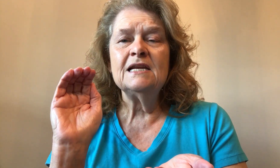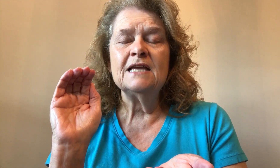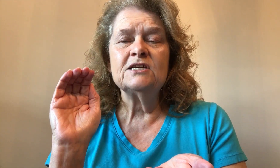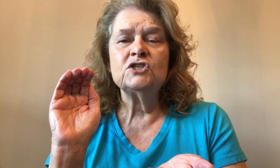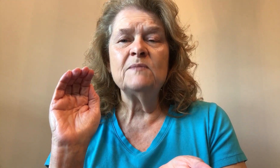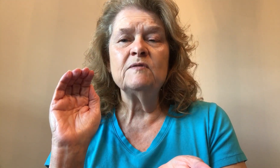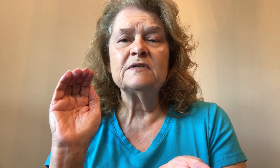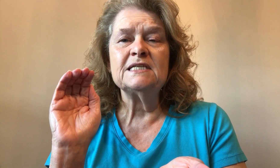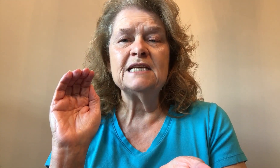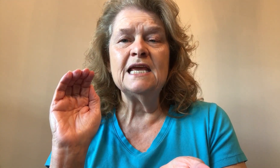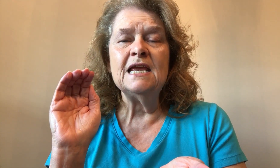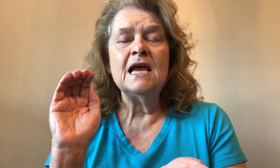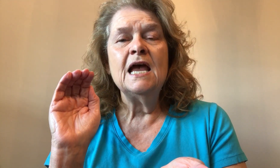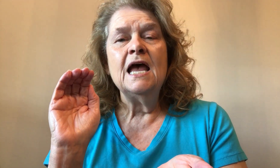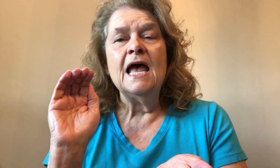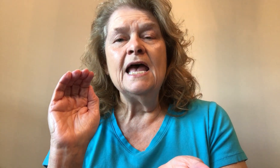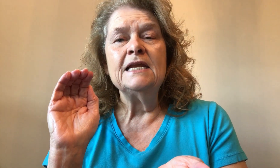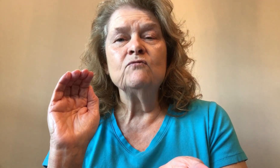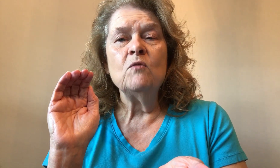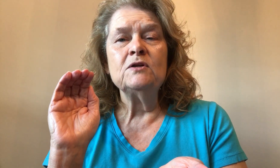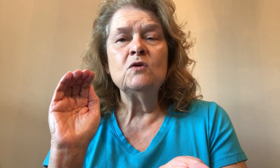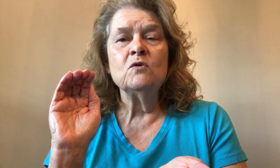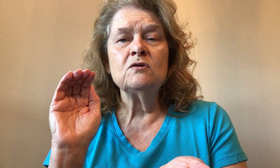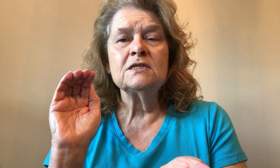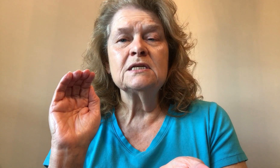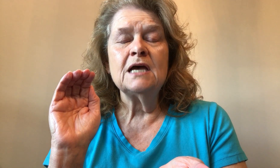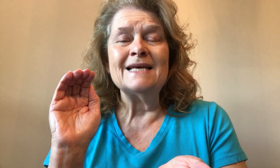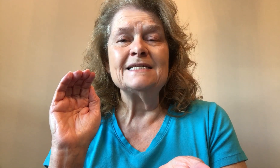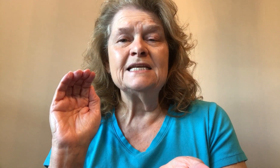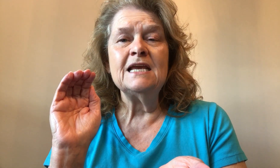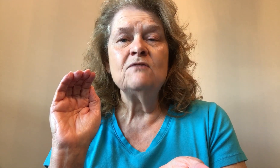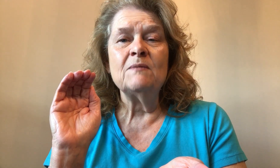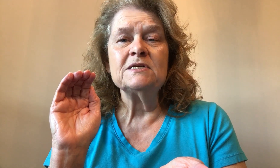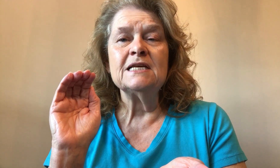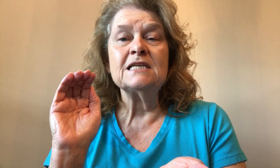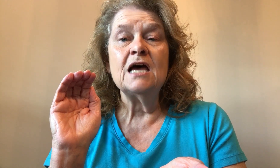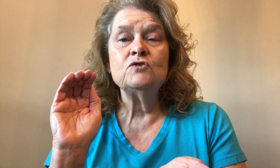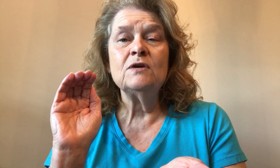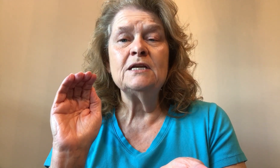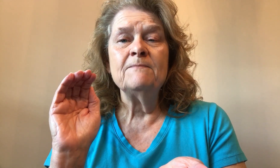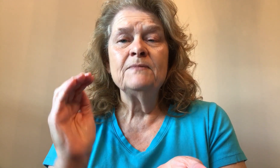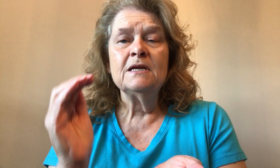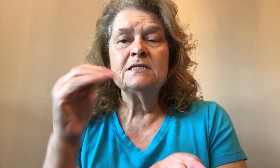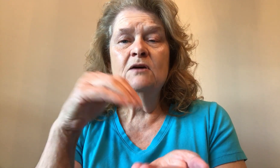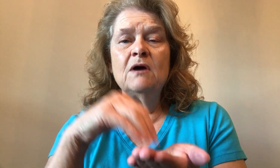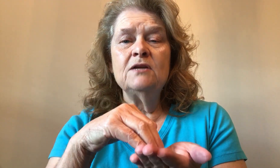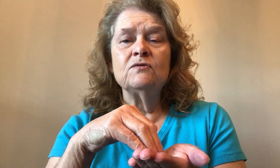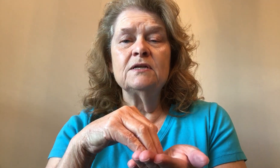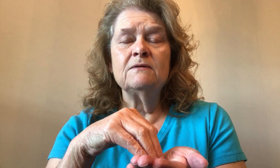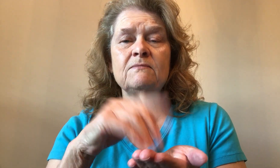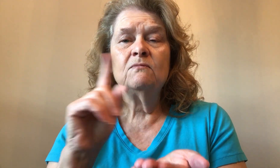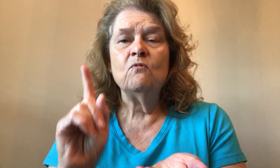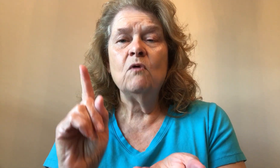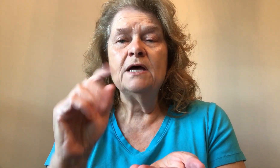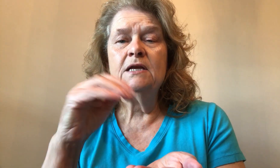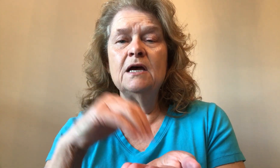like the shape of a C, and in Roman numerals, a C represents 100. So 100,